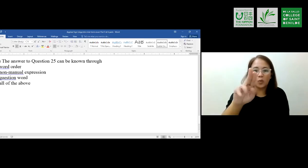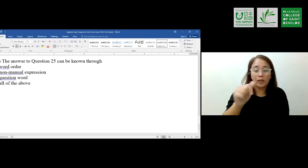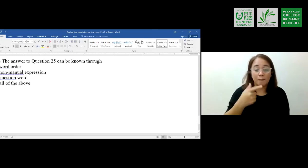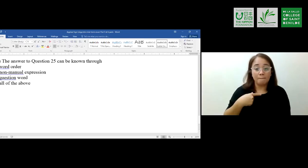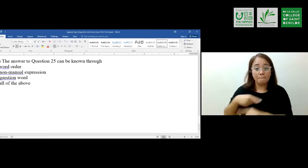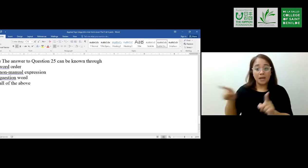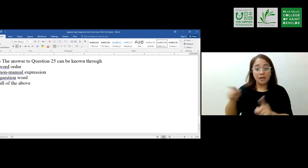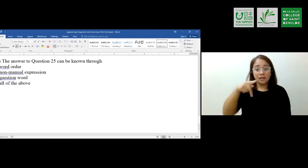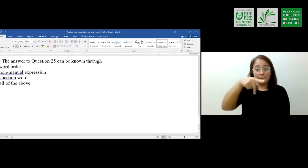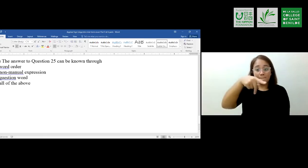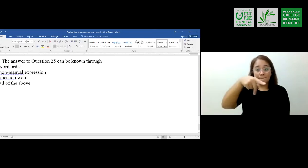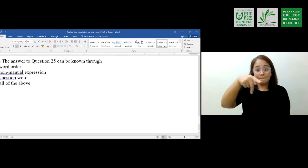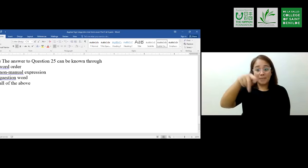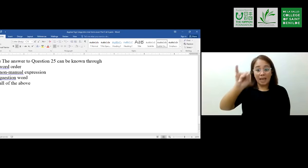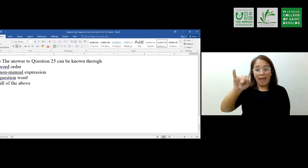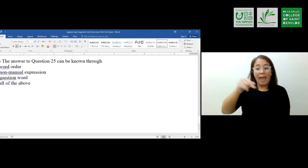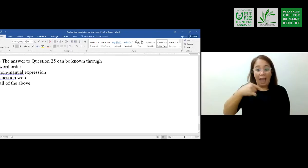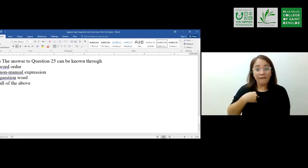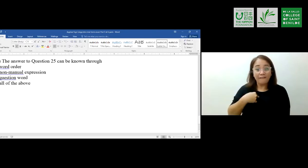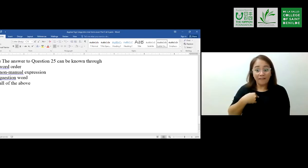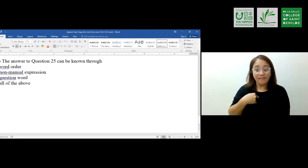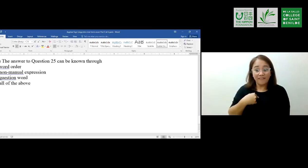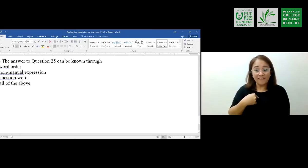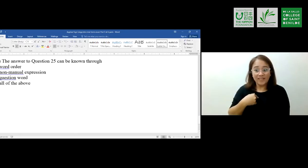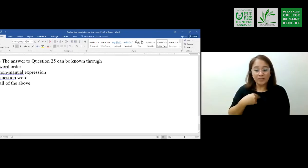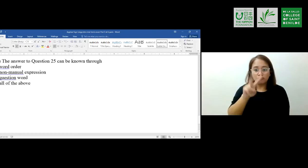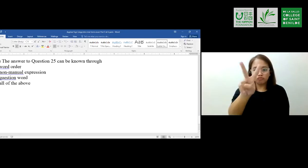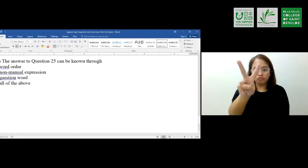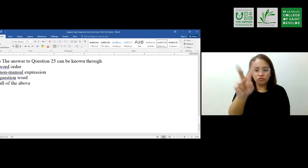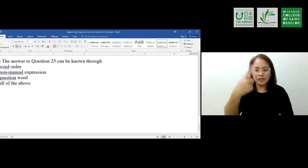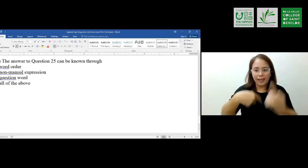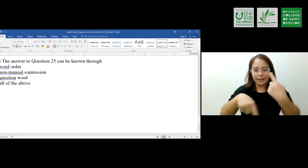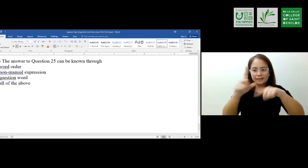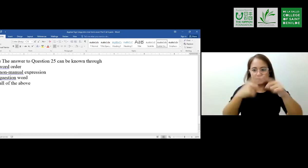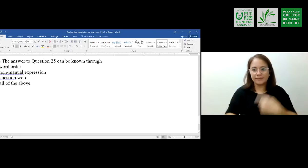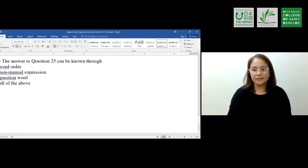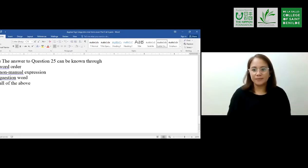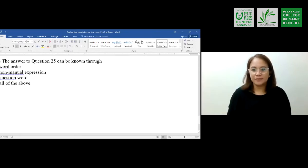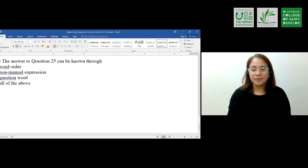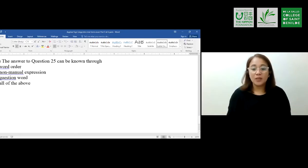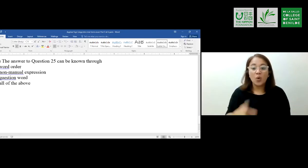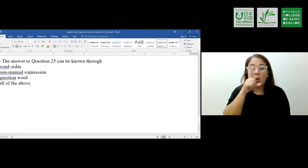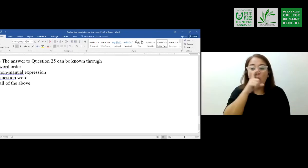for iguana. Two signs. The oldest sign is this.